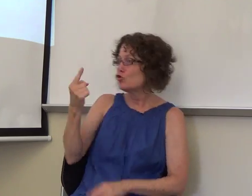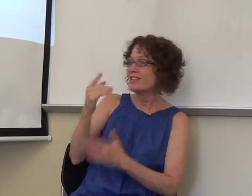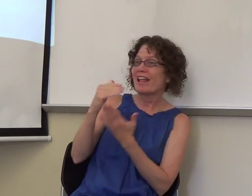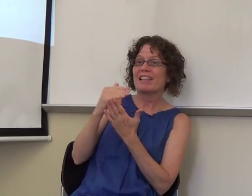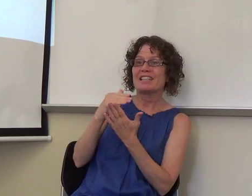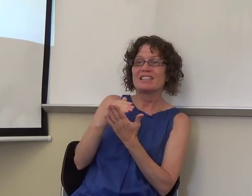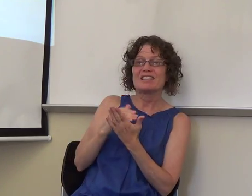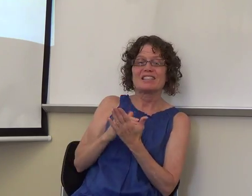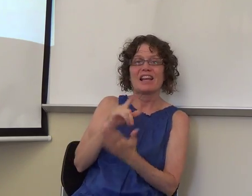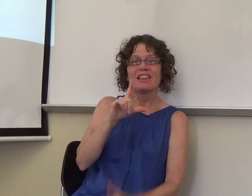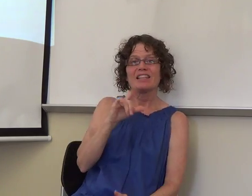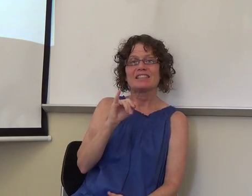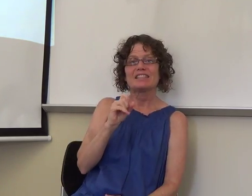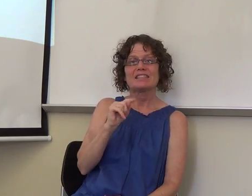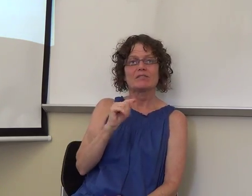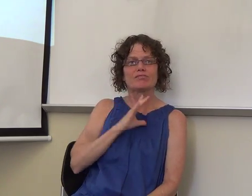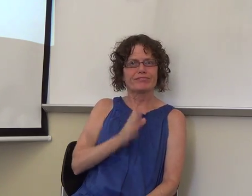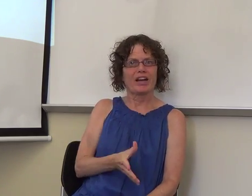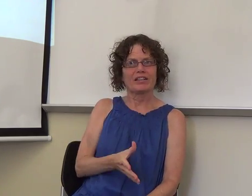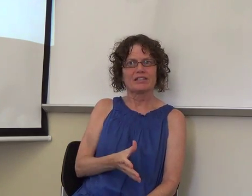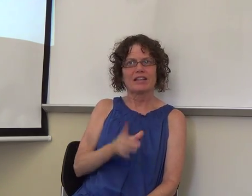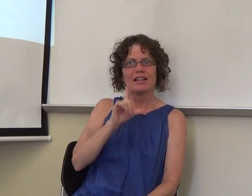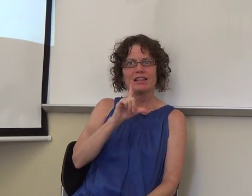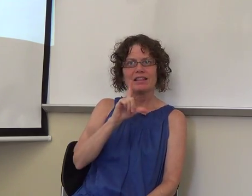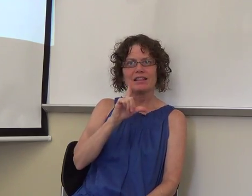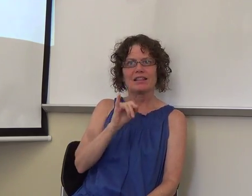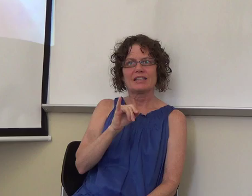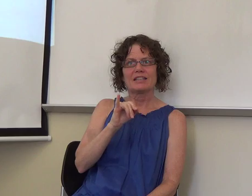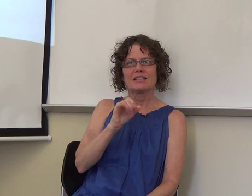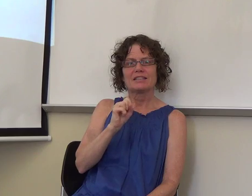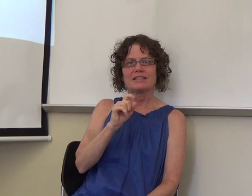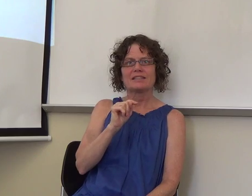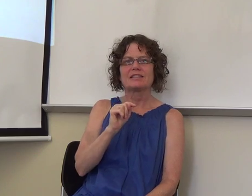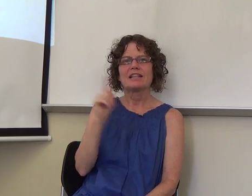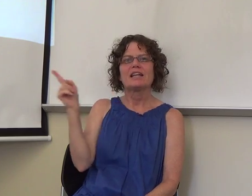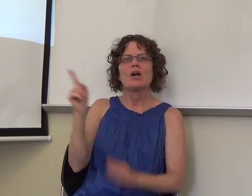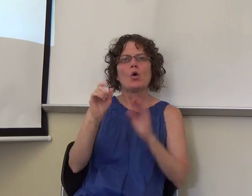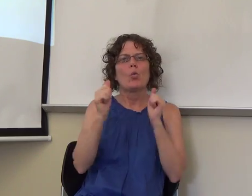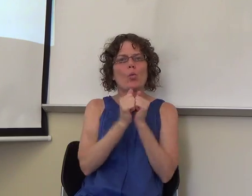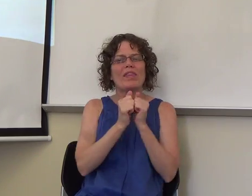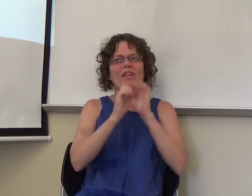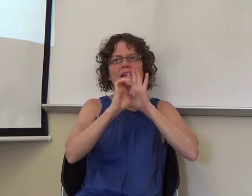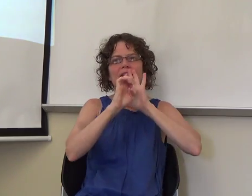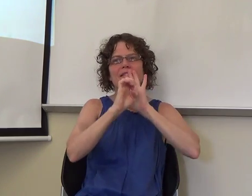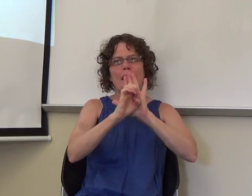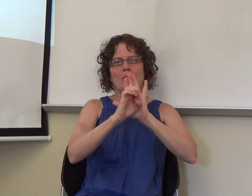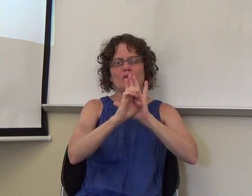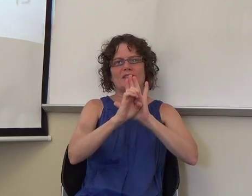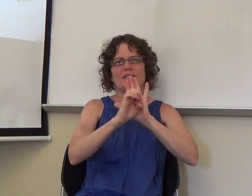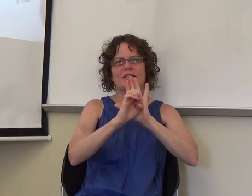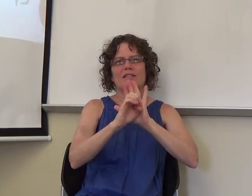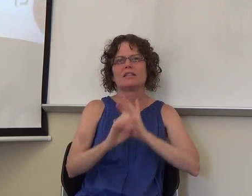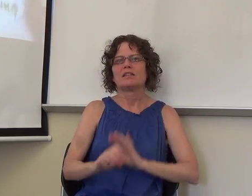down just list, you were fine. List, what does that say? With examples. With examples. So Okay. again, you had a list, you had